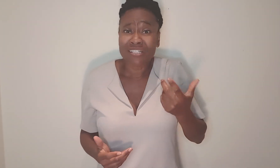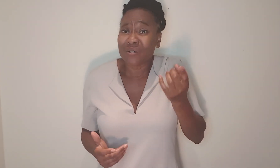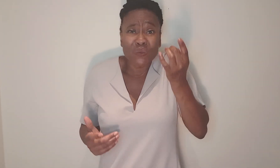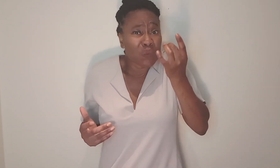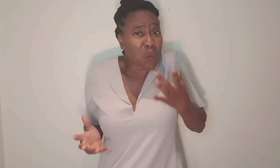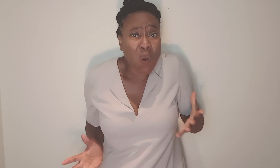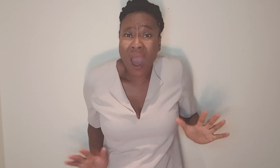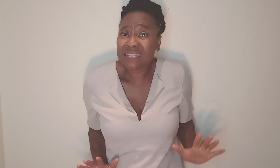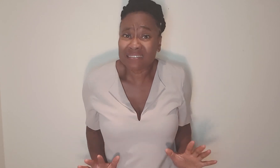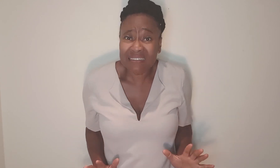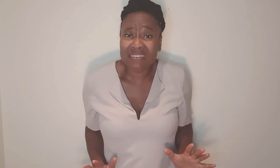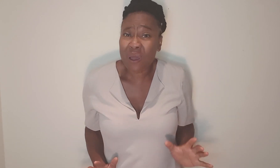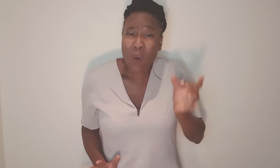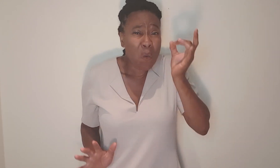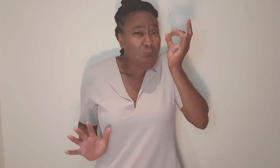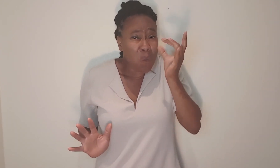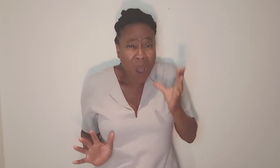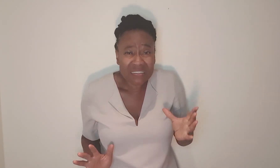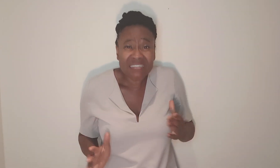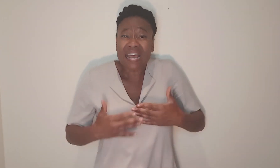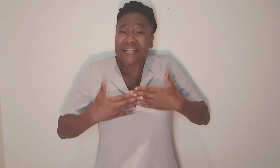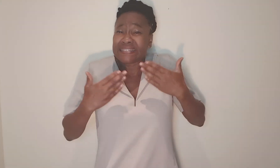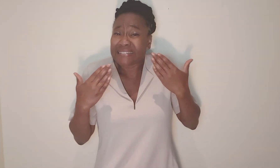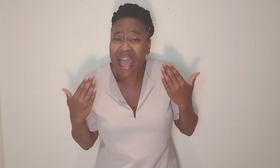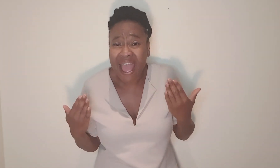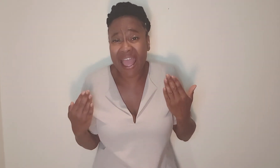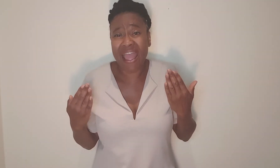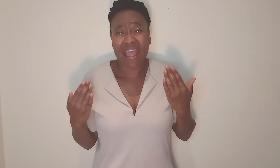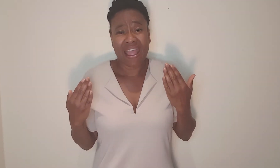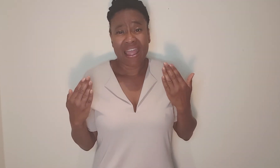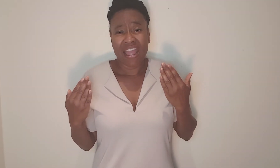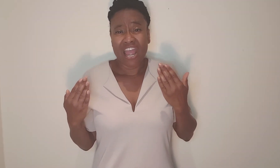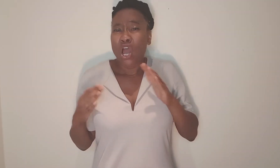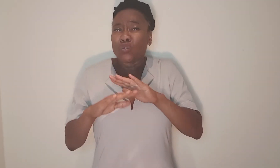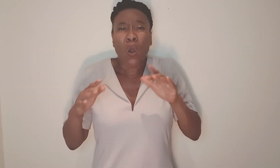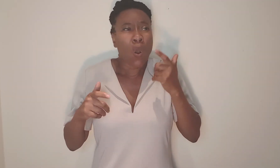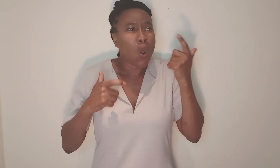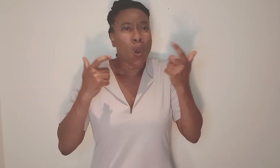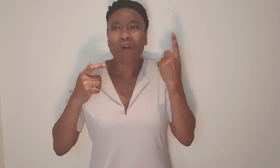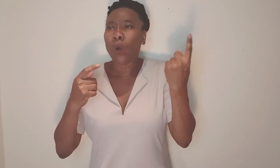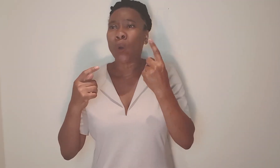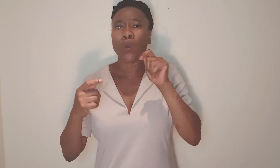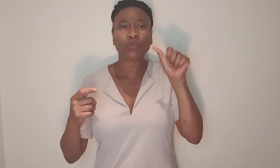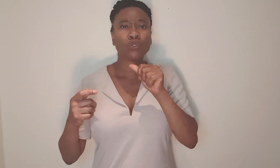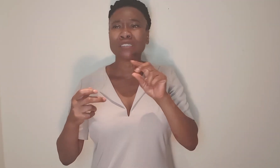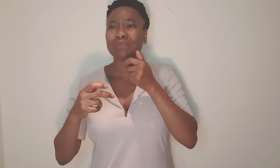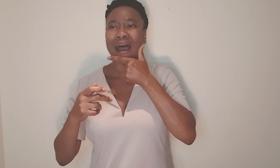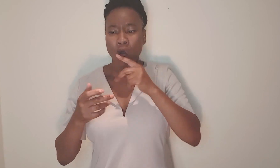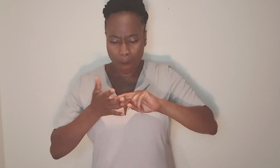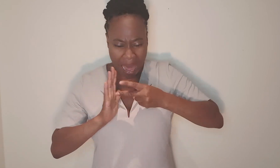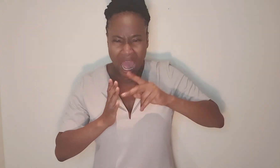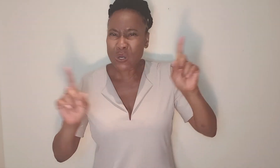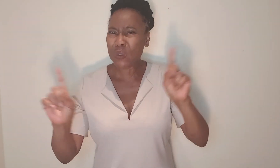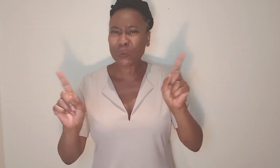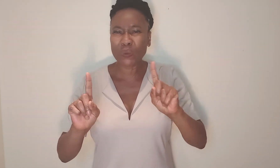Once a day. Don't look for who it will be or plan ahead for when you're going to do it. Don't think, nah. Don't